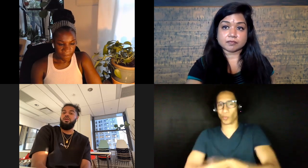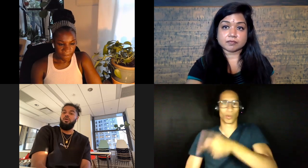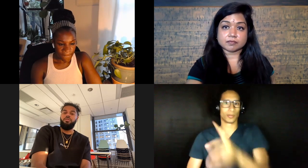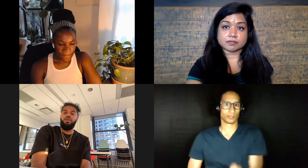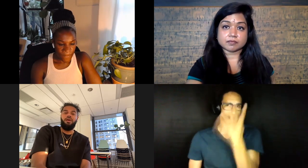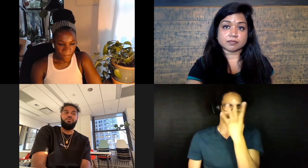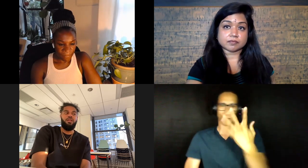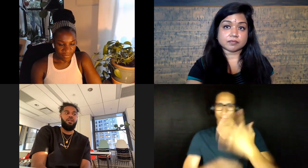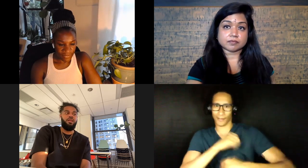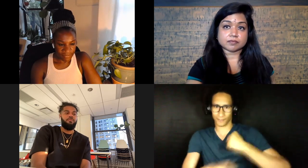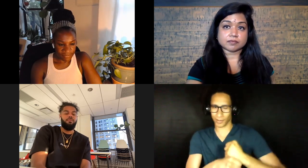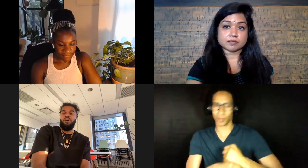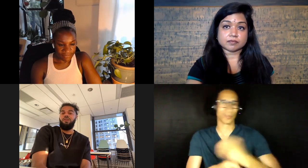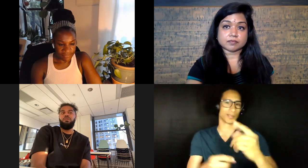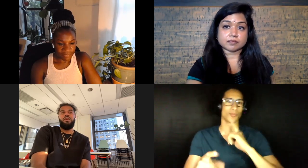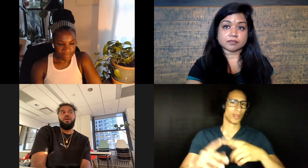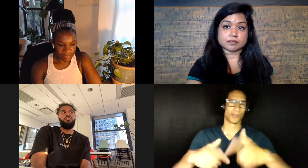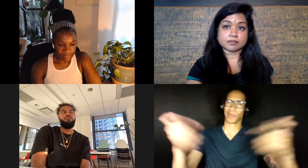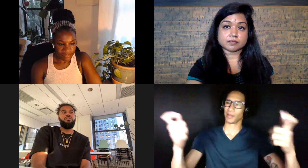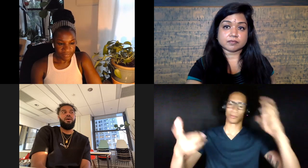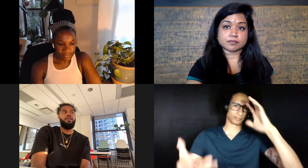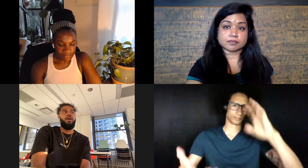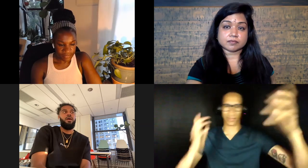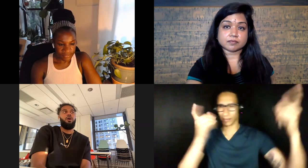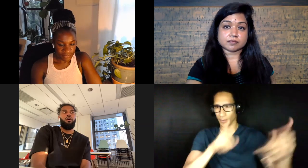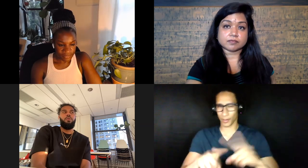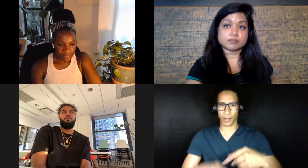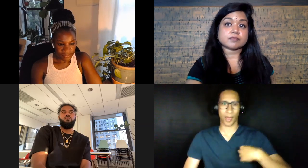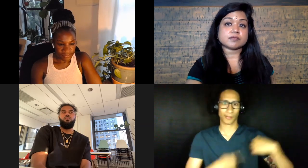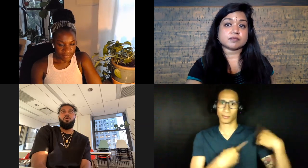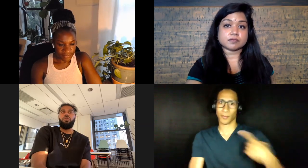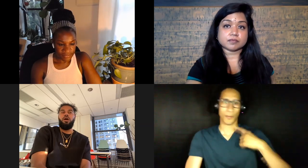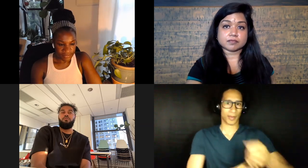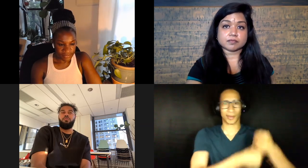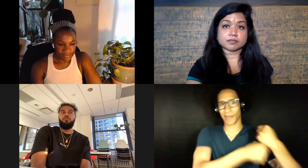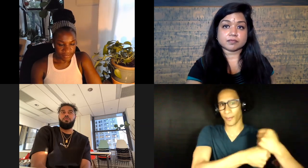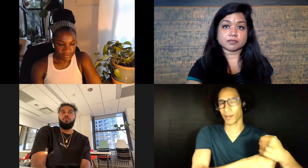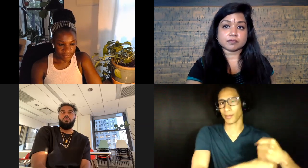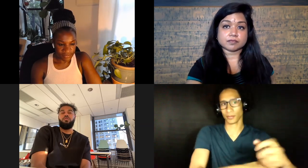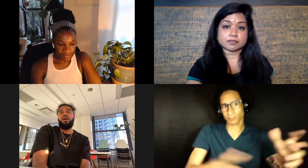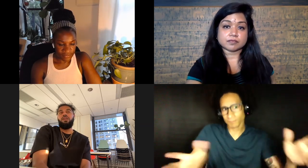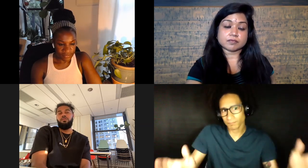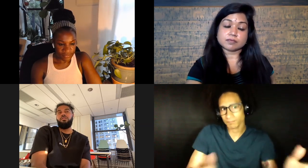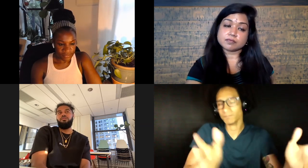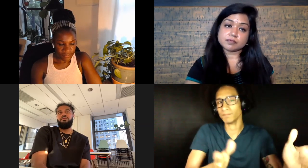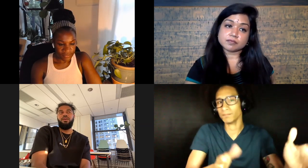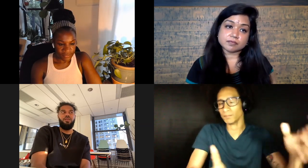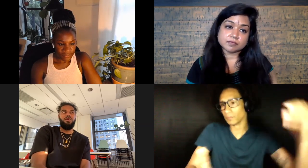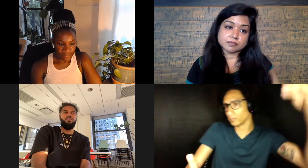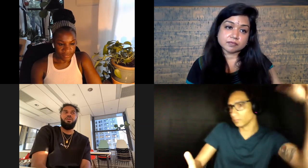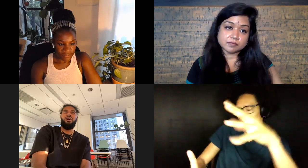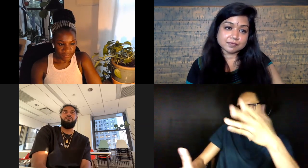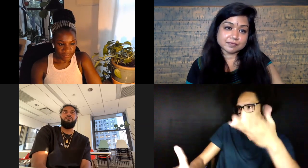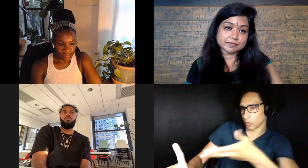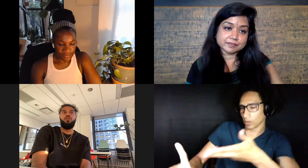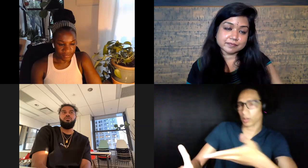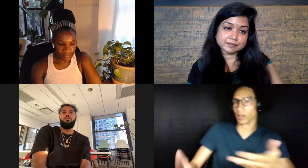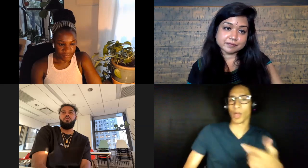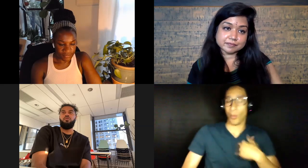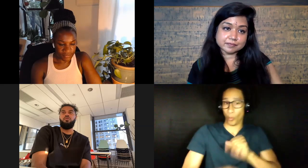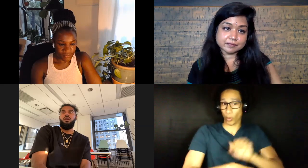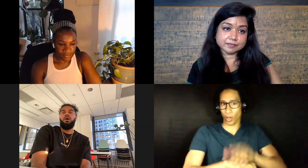you appreciate shit, you know, at least from my perspective. And then, you know, you go from there, I think. But yeah, I don't know, Right.